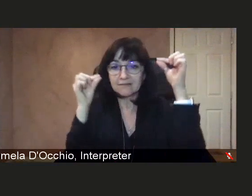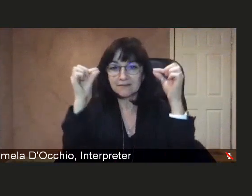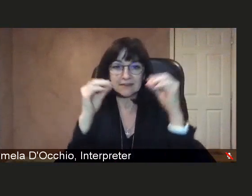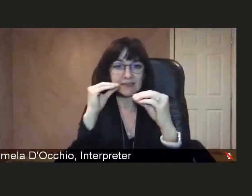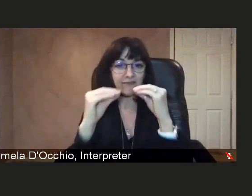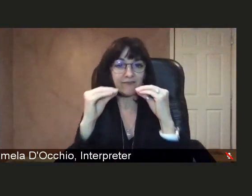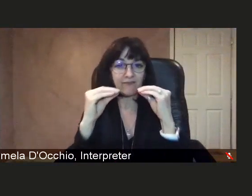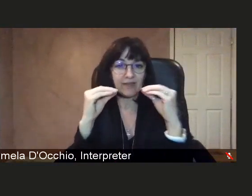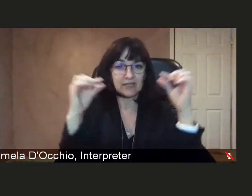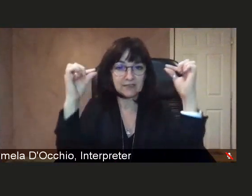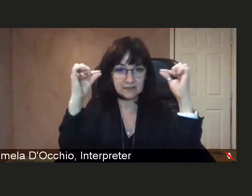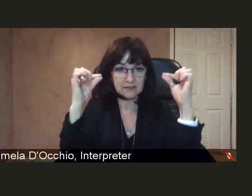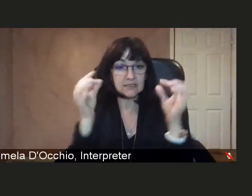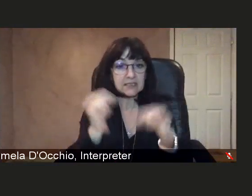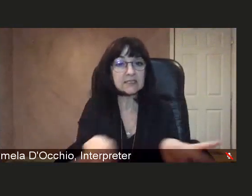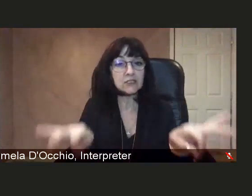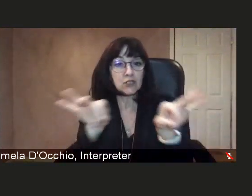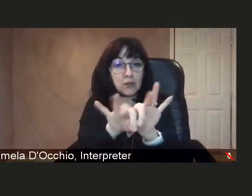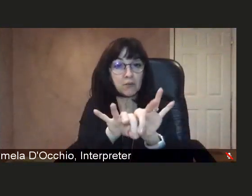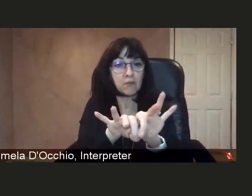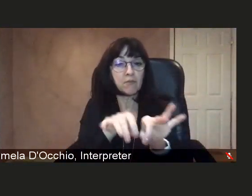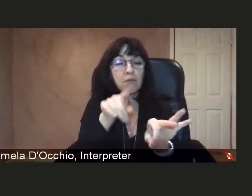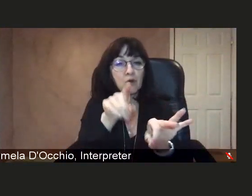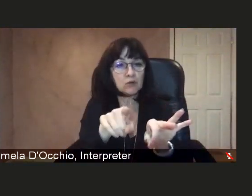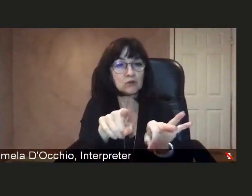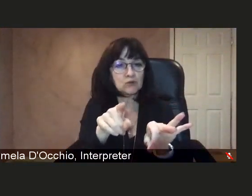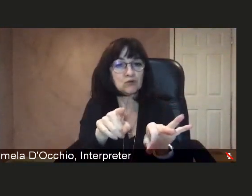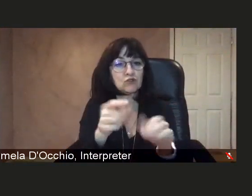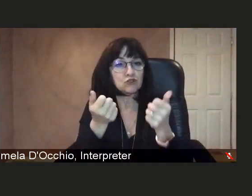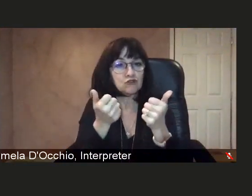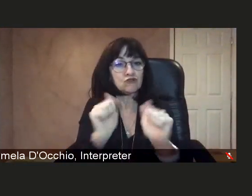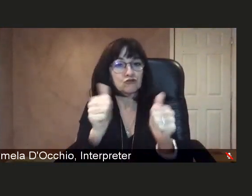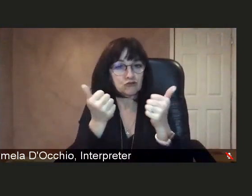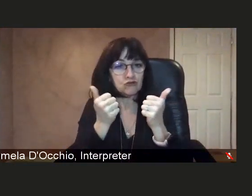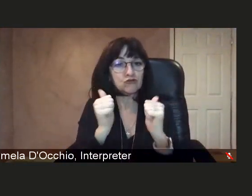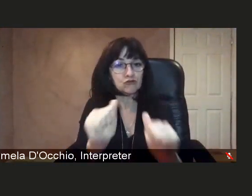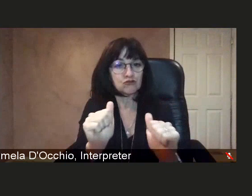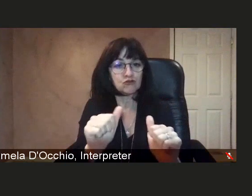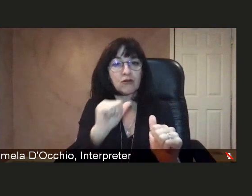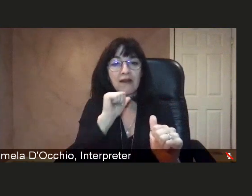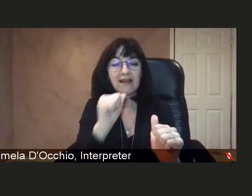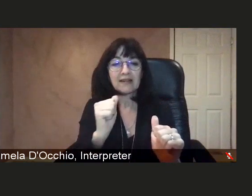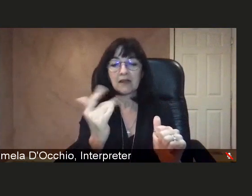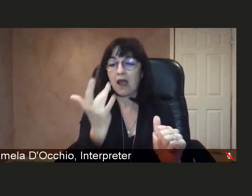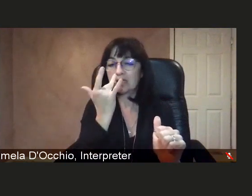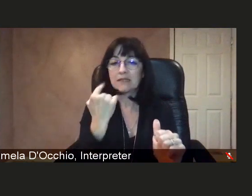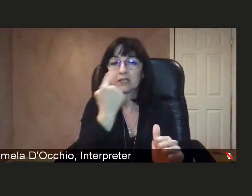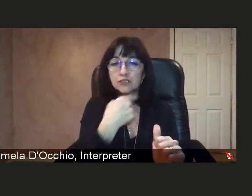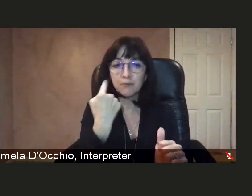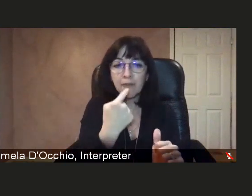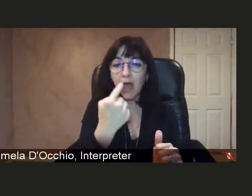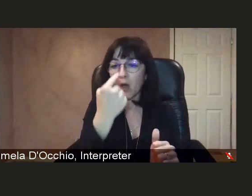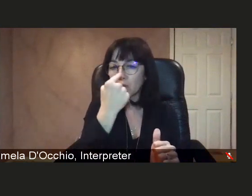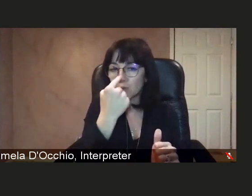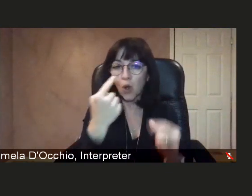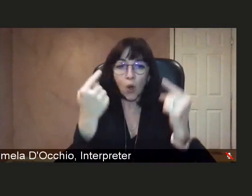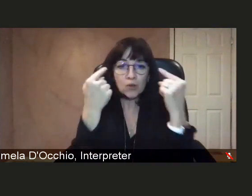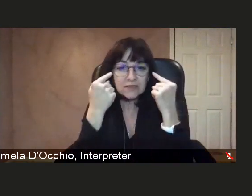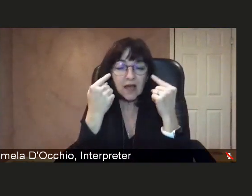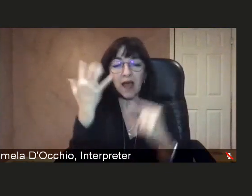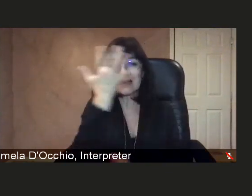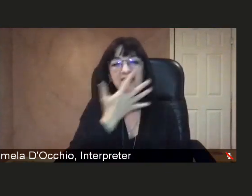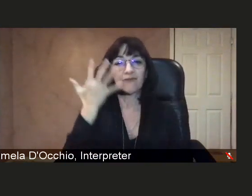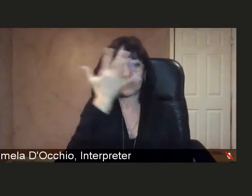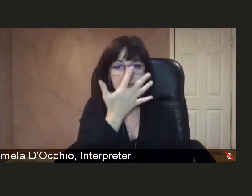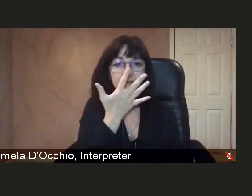nature. It's important to make a conscientious effort to not touch your mouth, nose, eyes, or face.